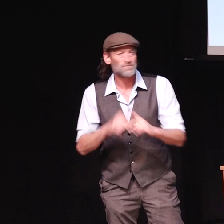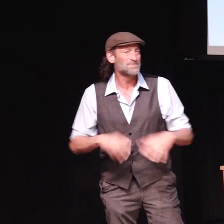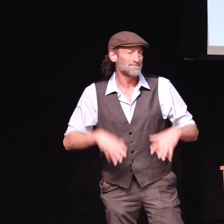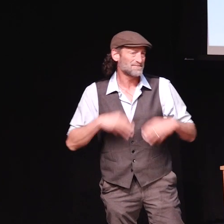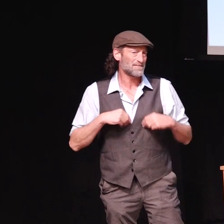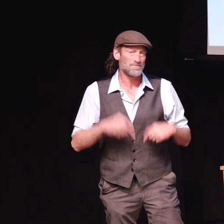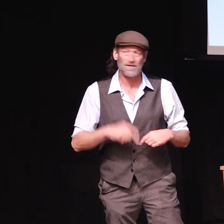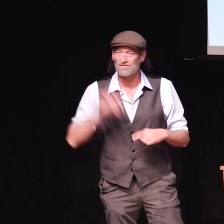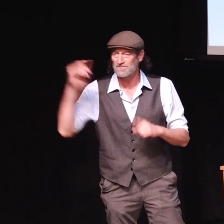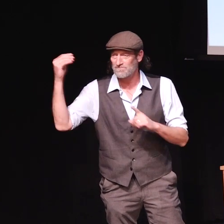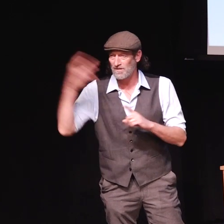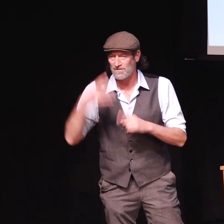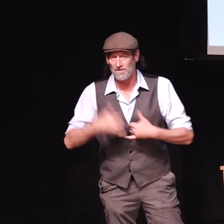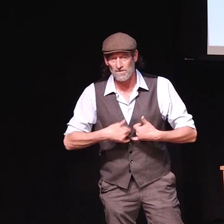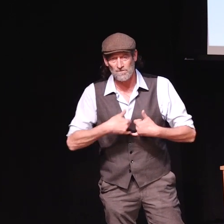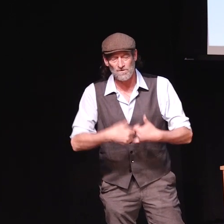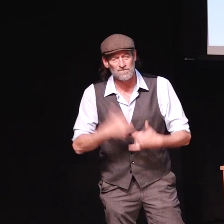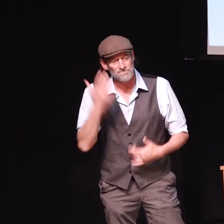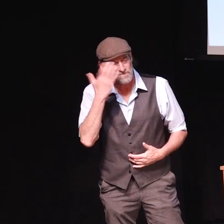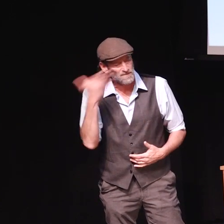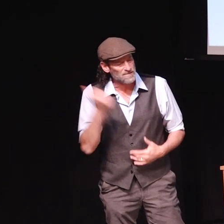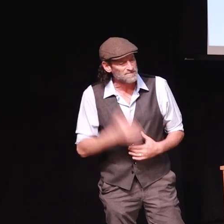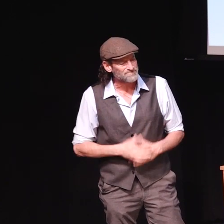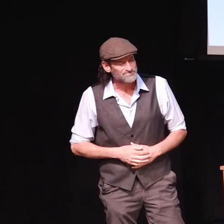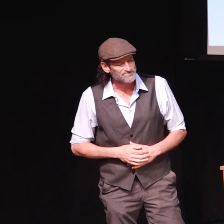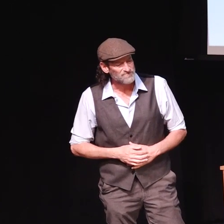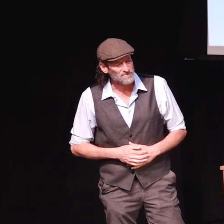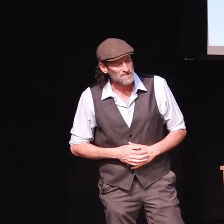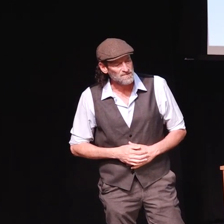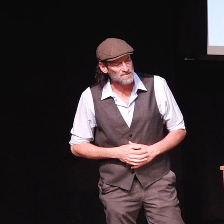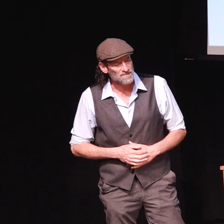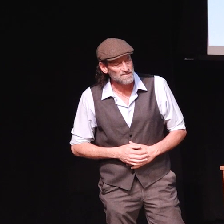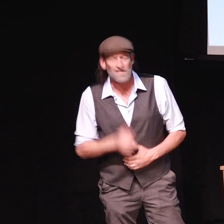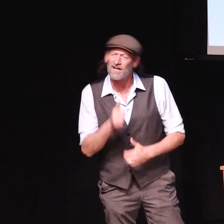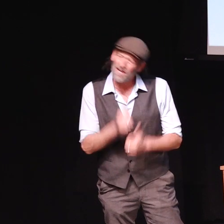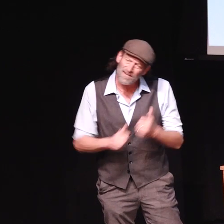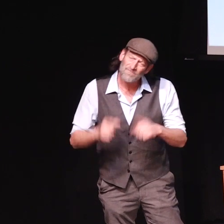I feel very honored to accept this Spotlight Award.